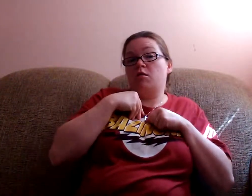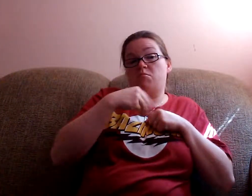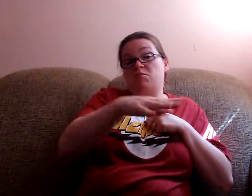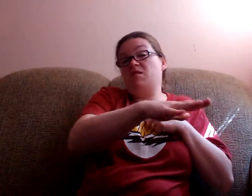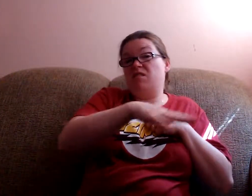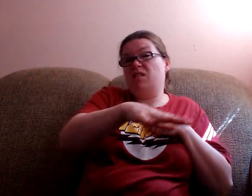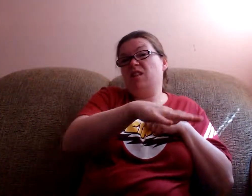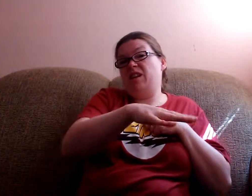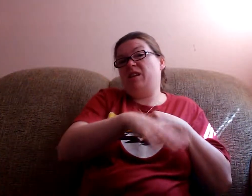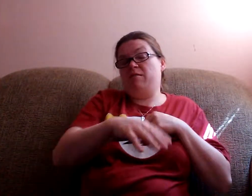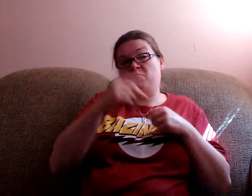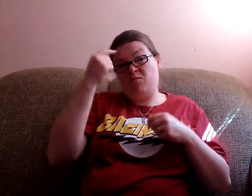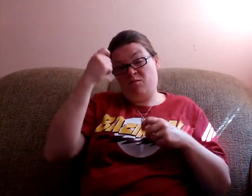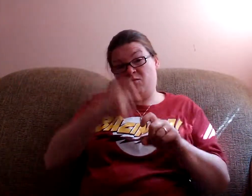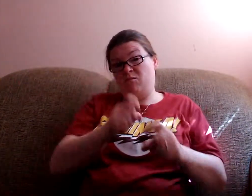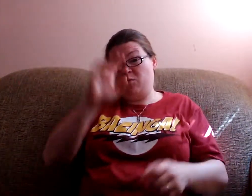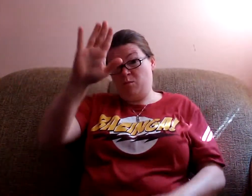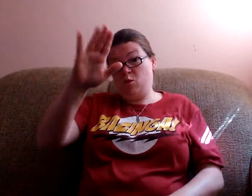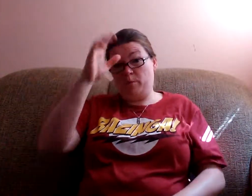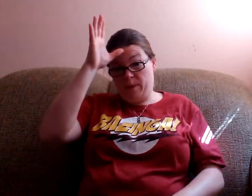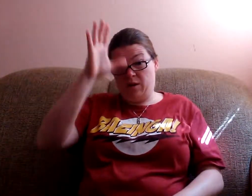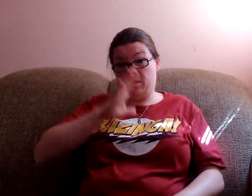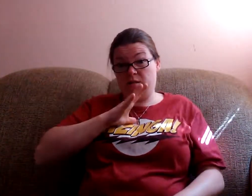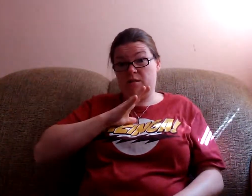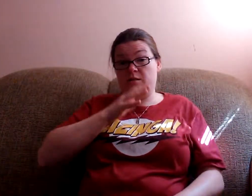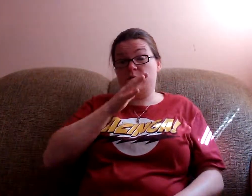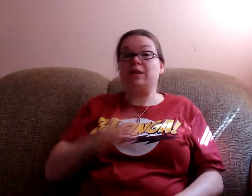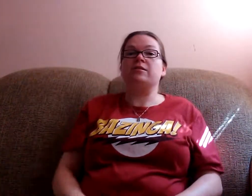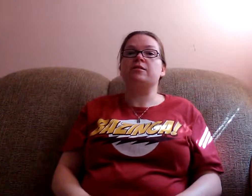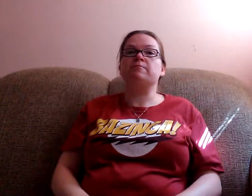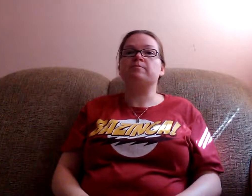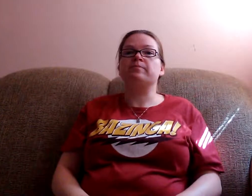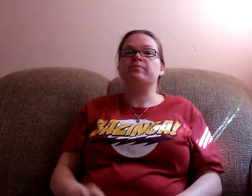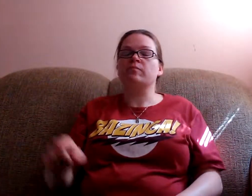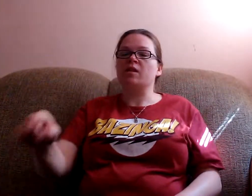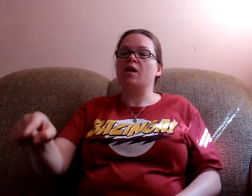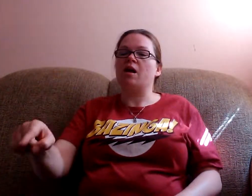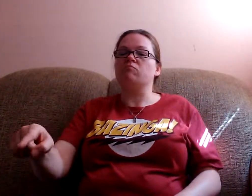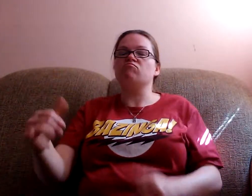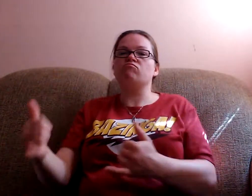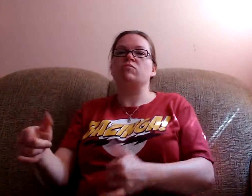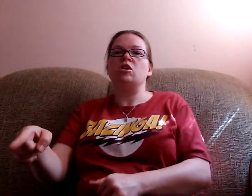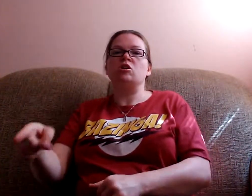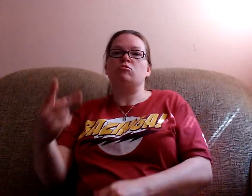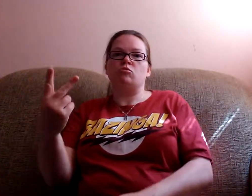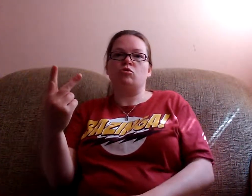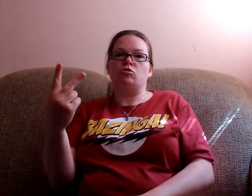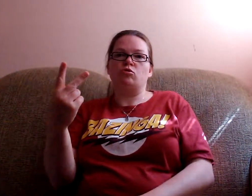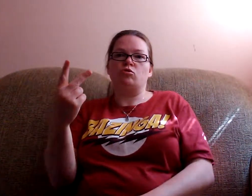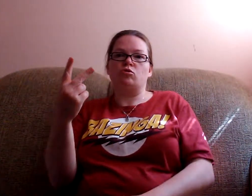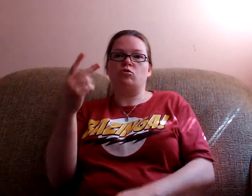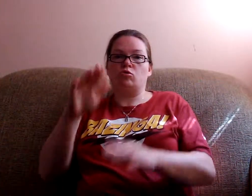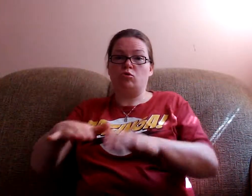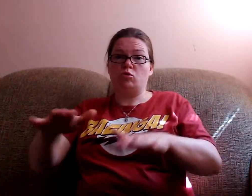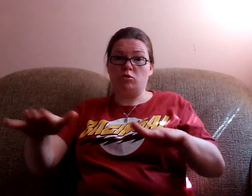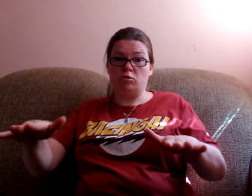Mary and John had 2 children first, and both of them were girls, and neither of them lived past the age of 3. Now, that's not an